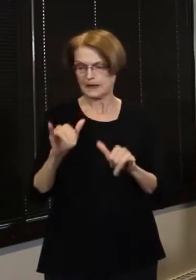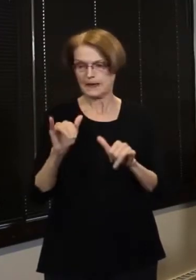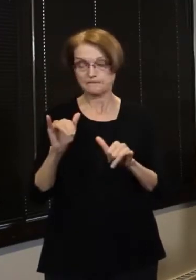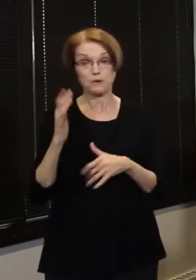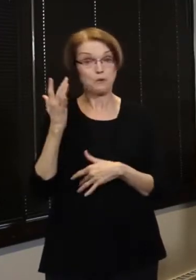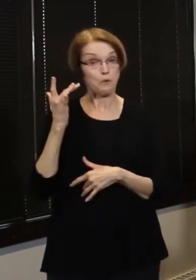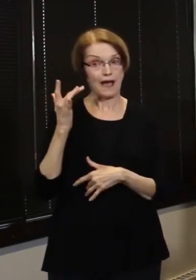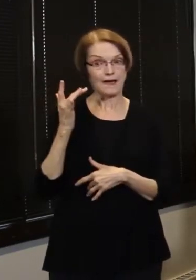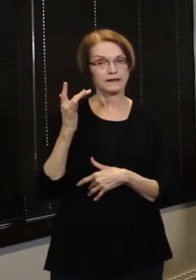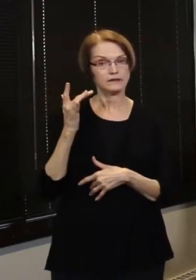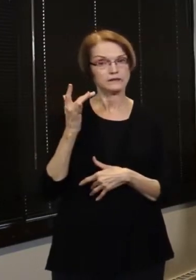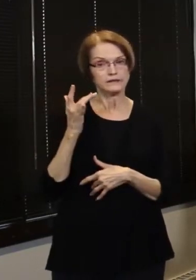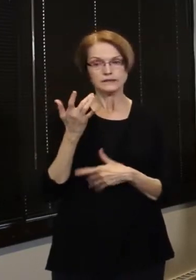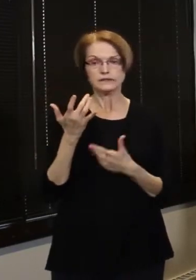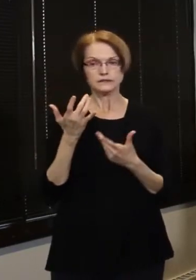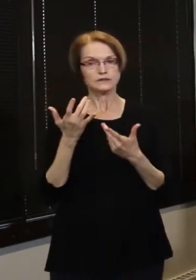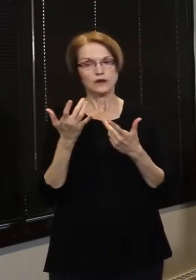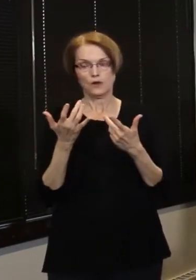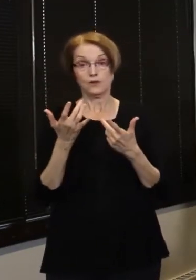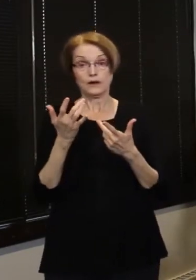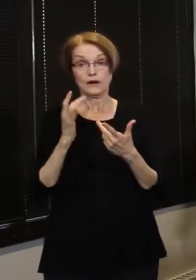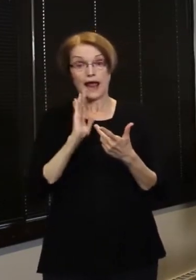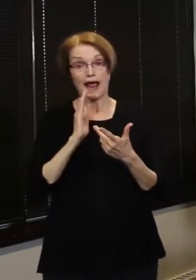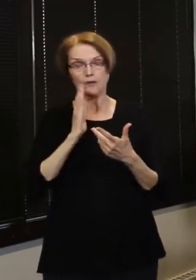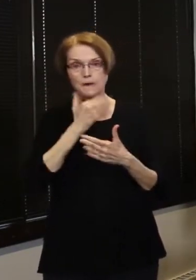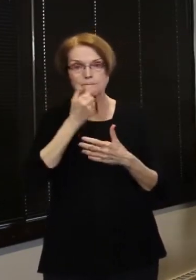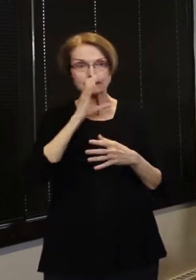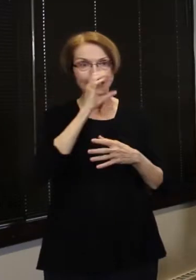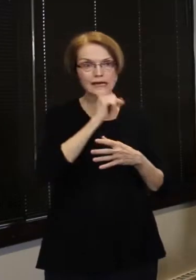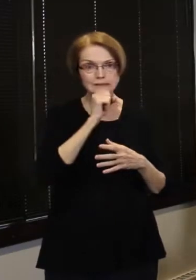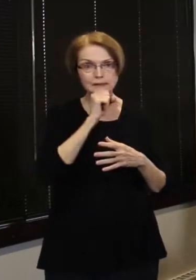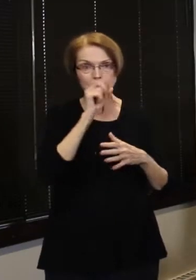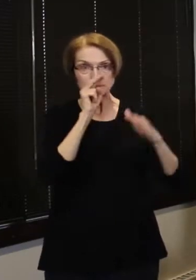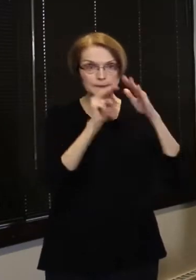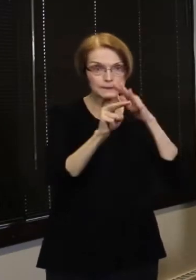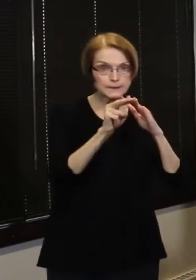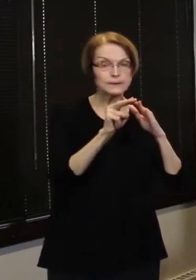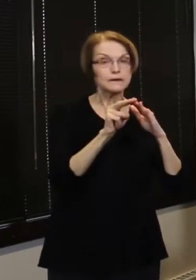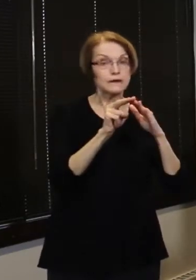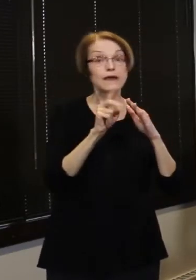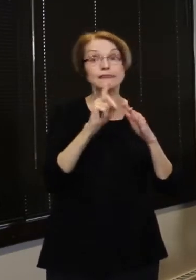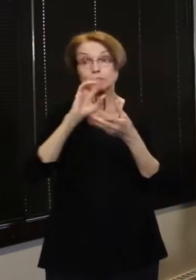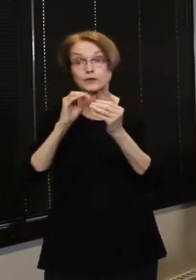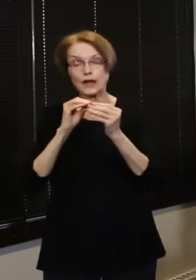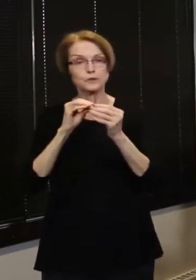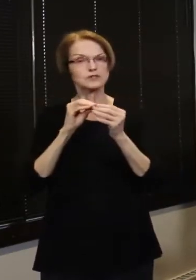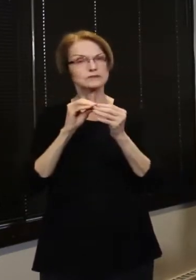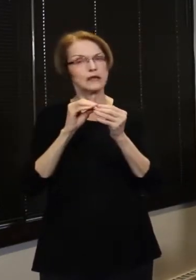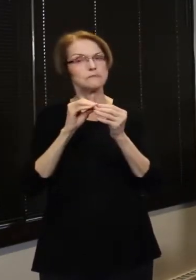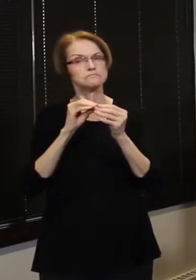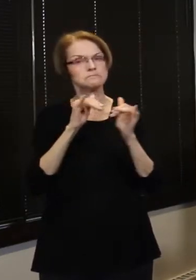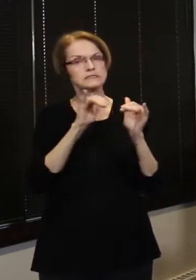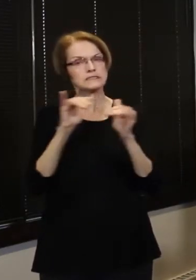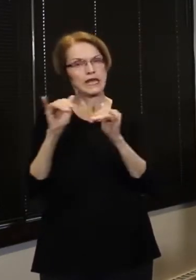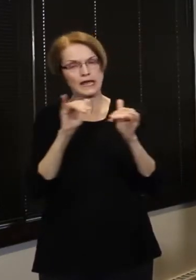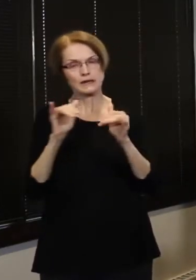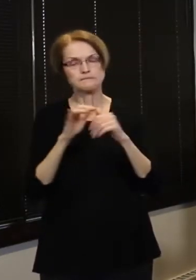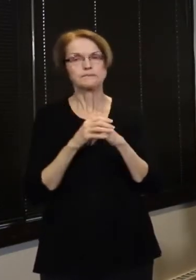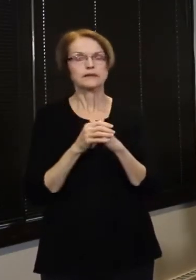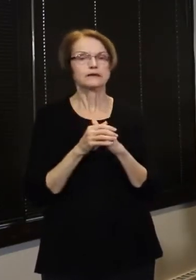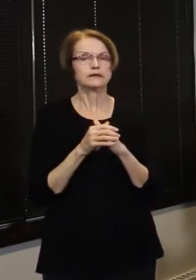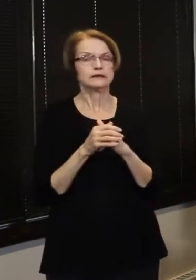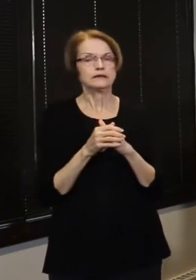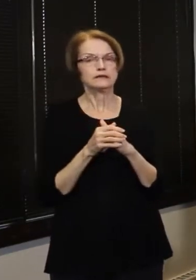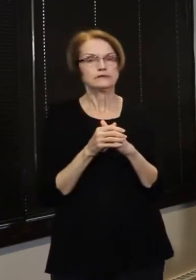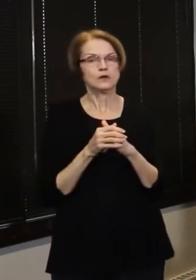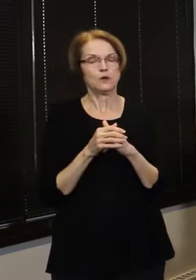the census has been tracking along with our best guess. So now it's a little bit in between our best guess and our lower bound.